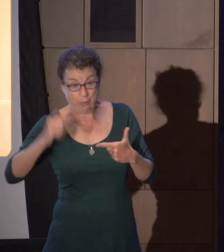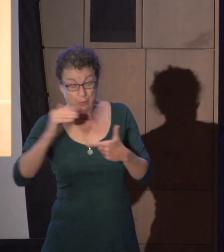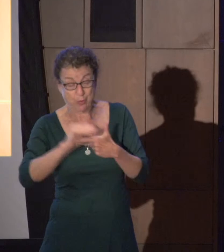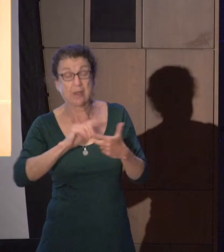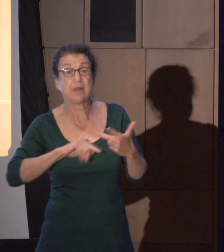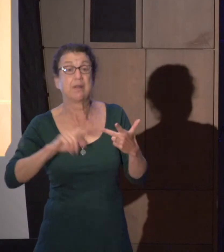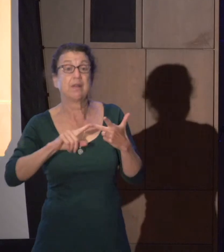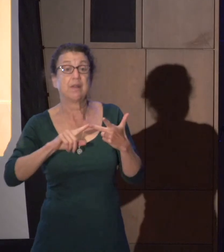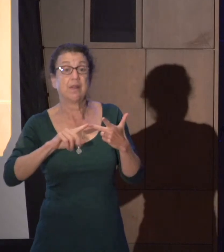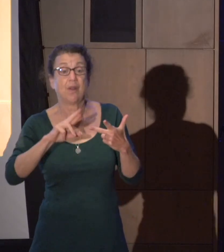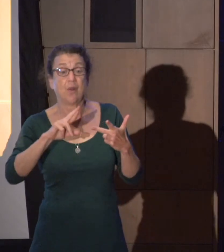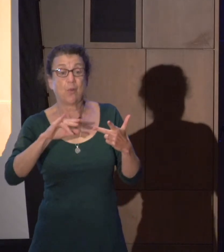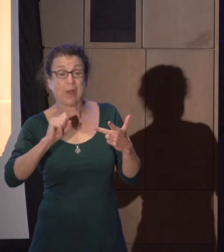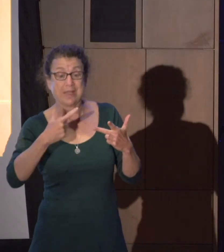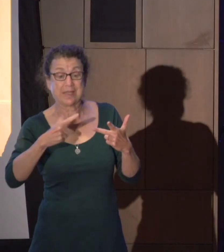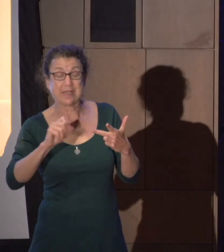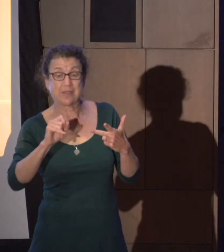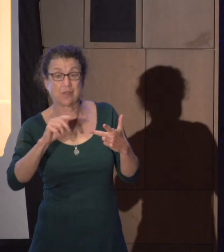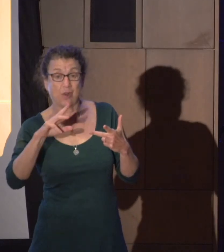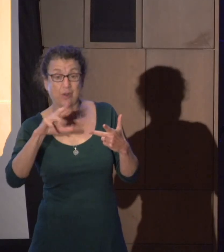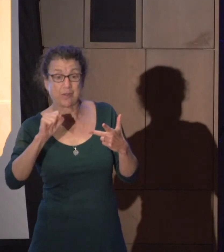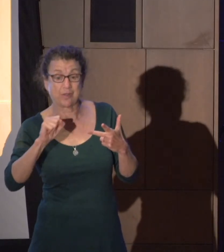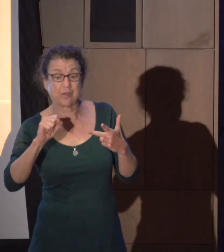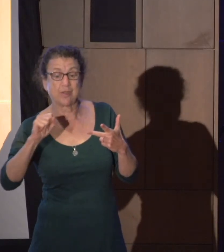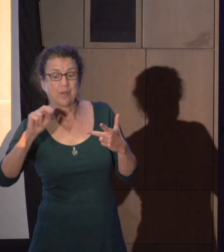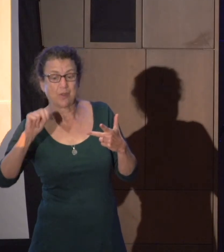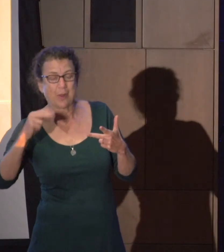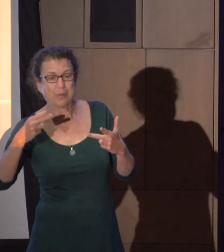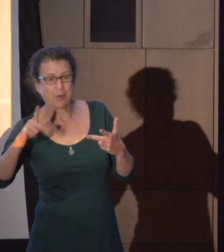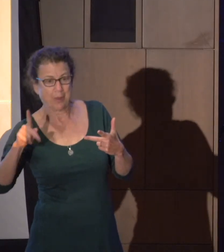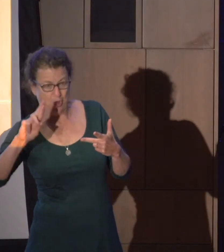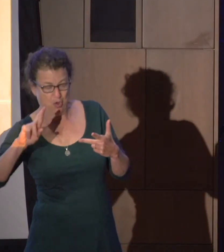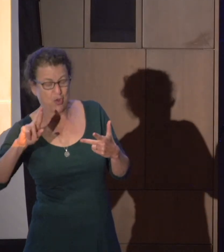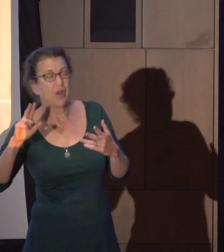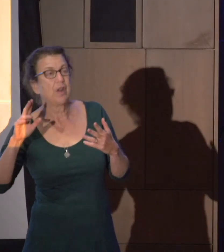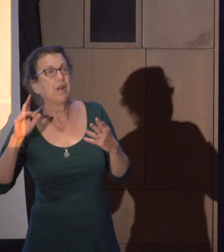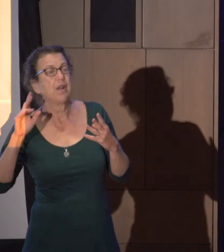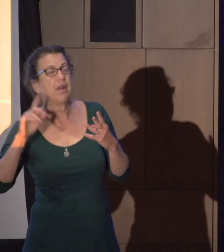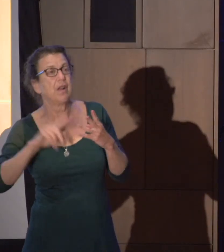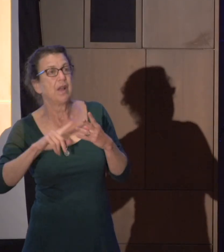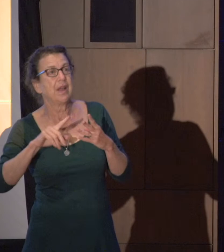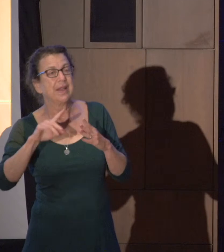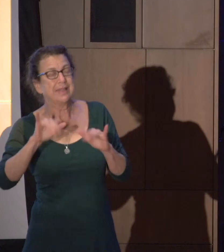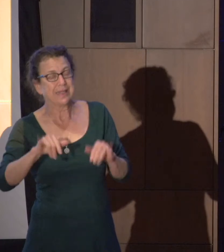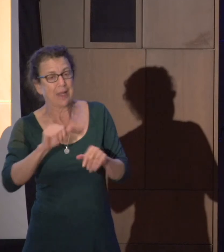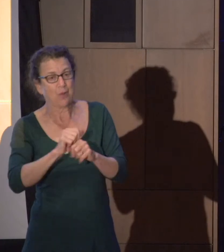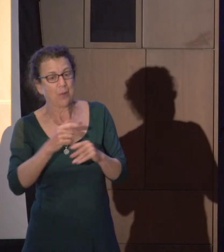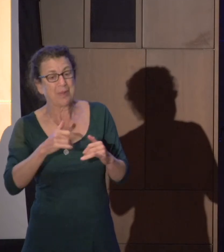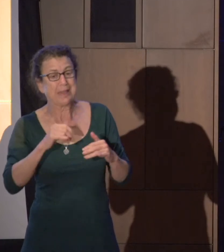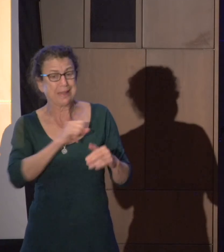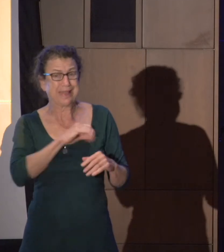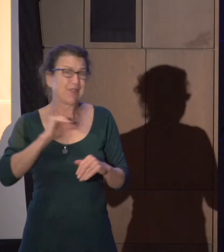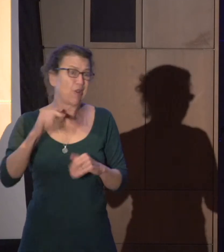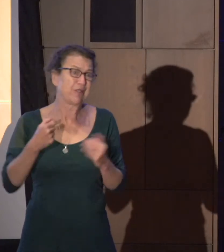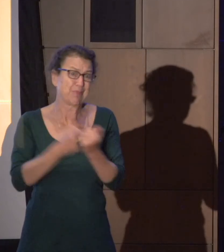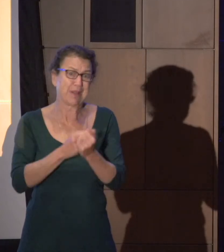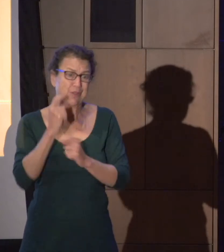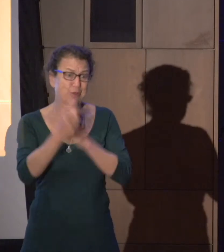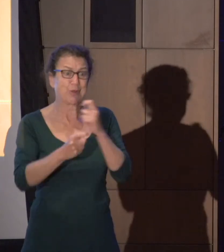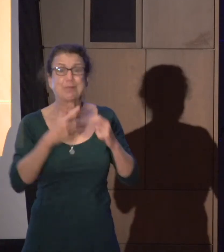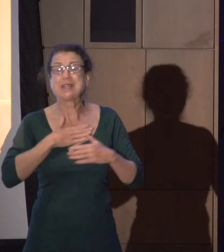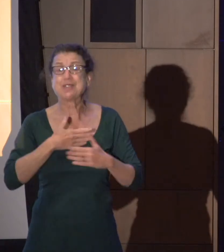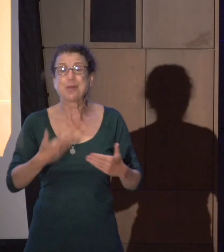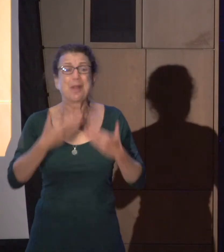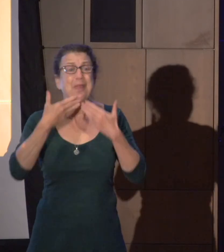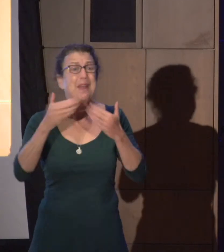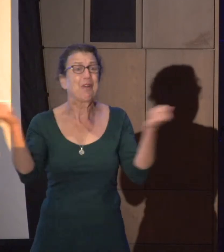tonight, our Rising Stars Awards partner, New Hampshire Public Radio, the Stay Work Play staff, and all of our sponsors and donors. Please join